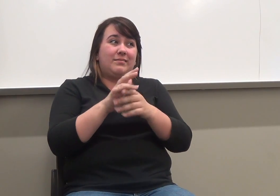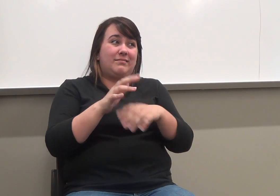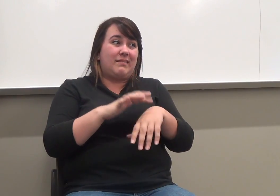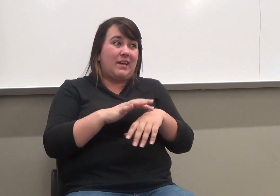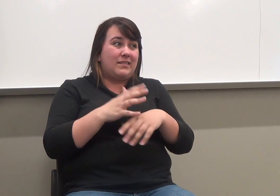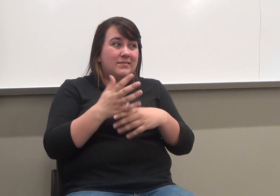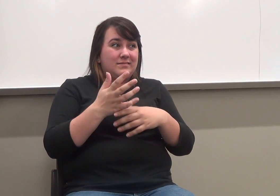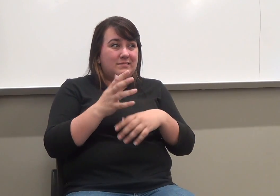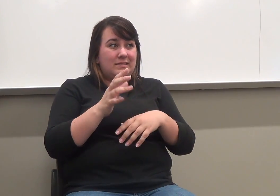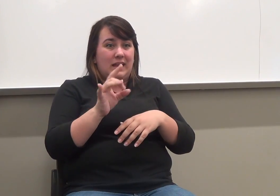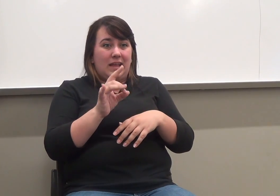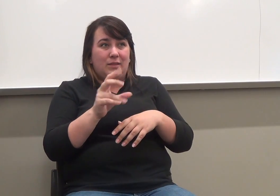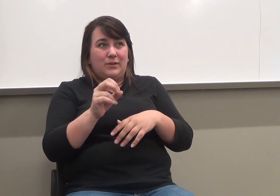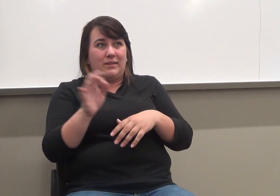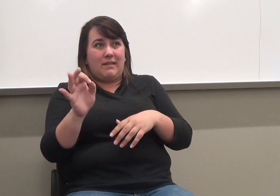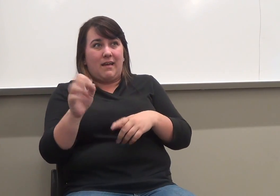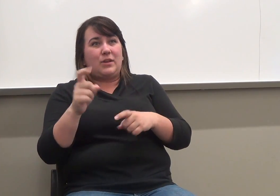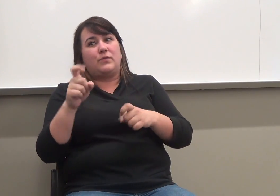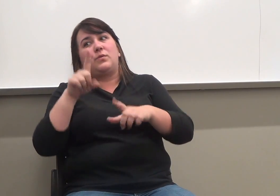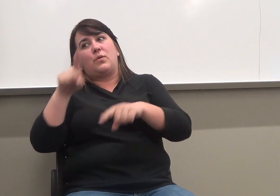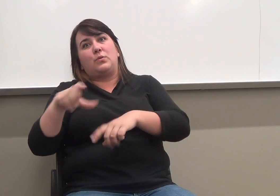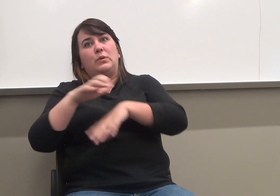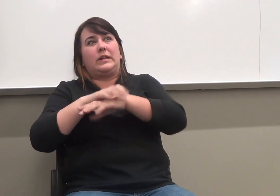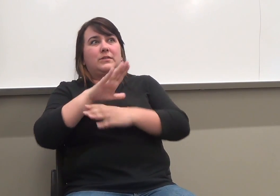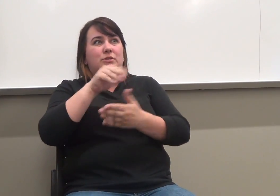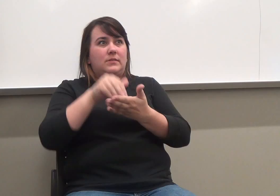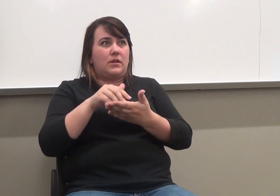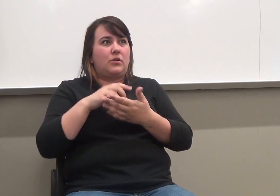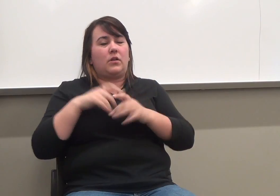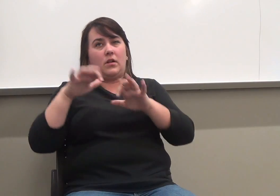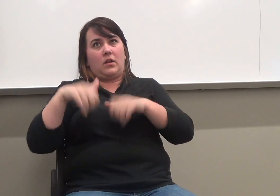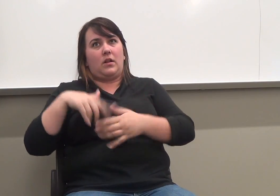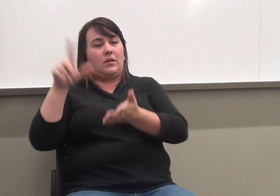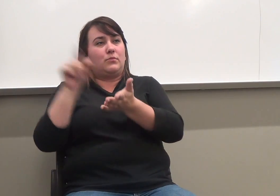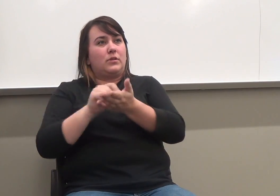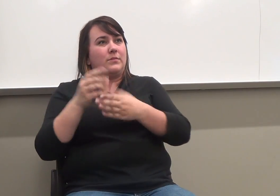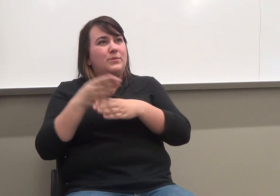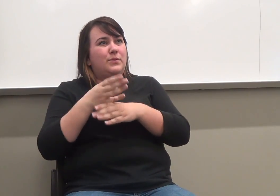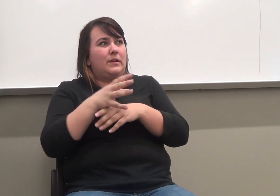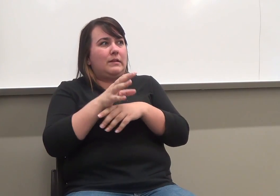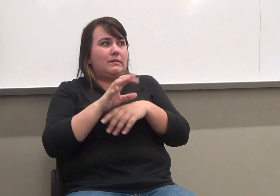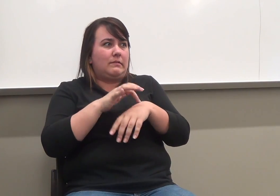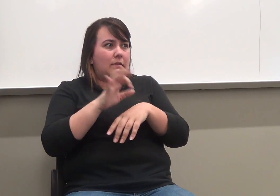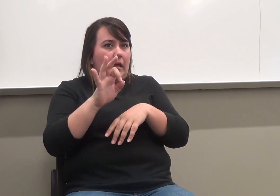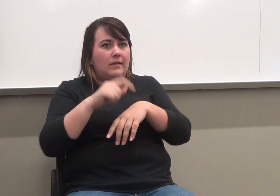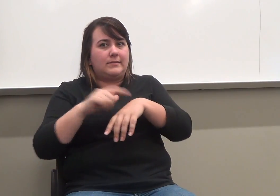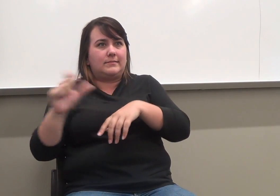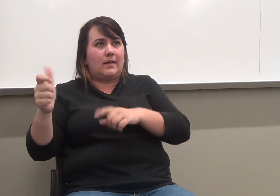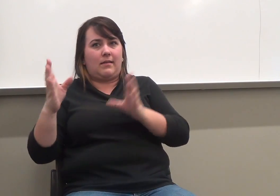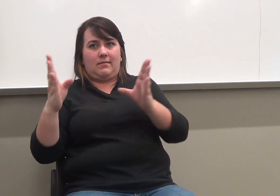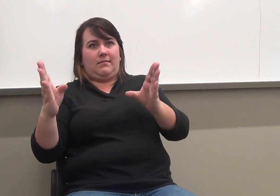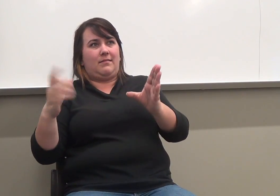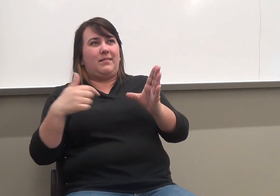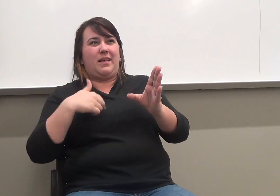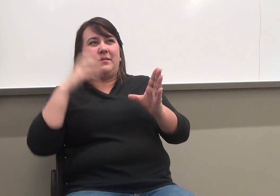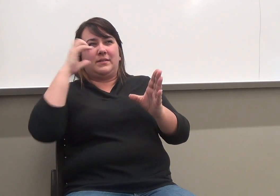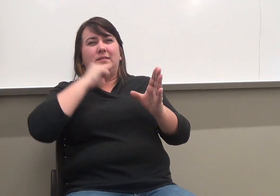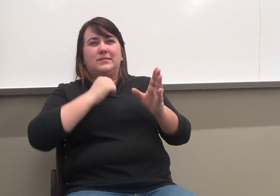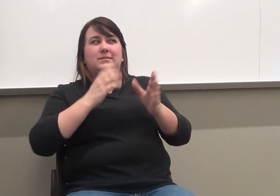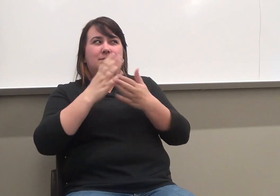having to go down to the English Center and get it printed out between 9 and 10. My guess is that's where at